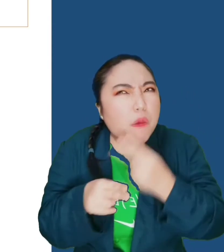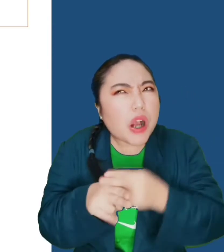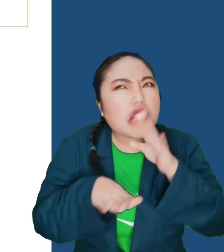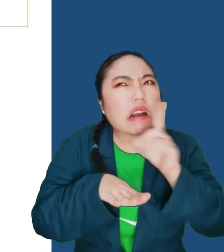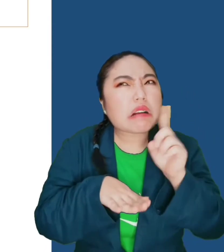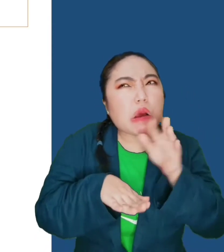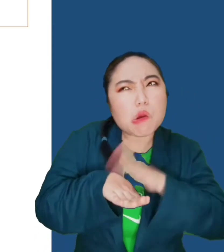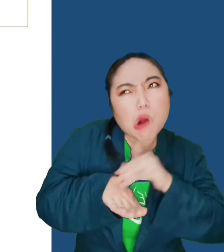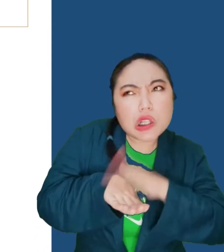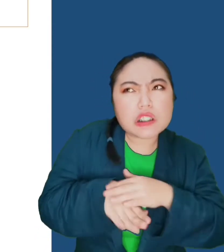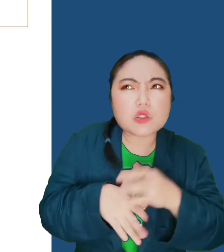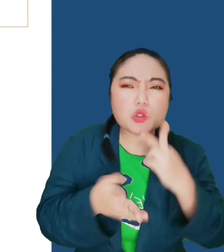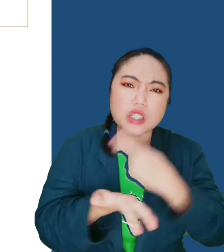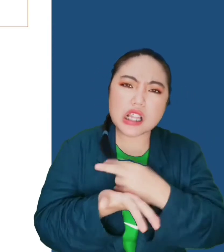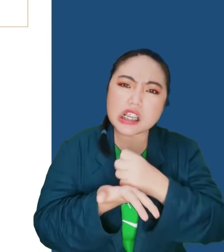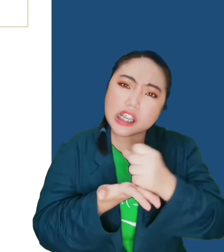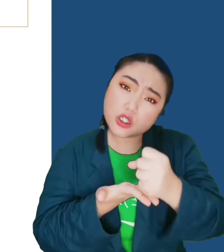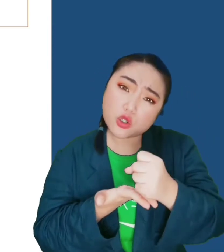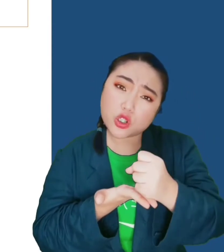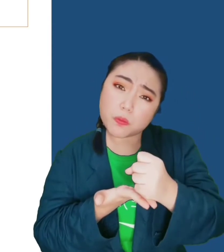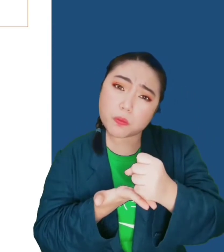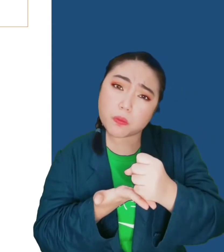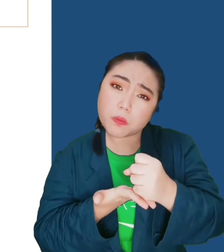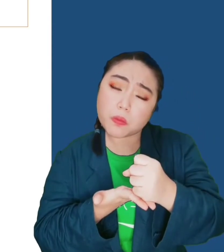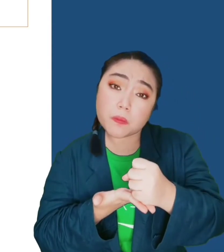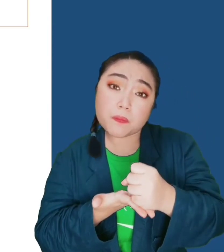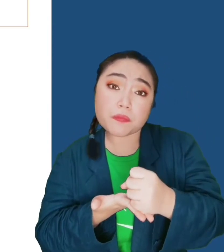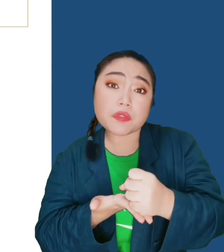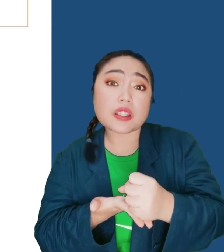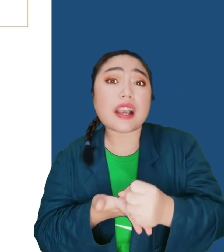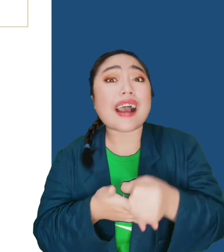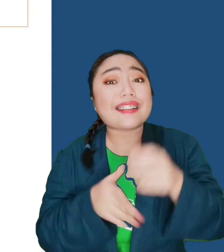So what is the name or what is it called?